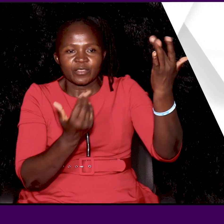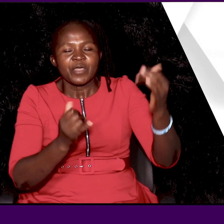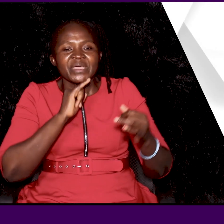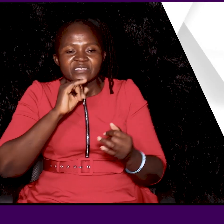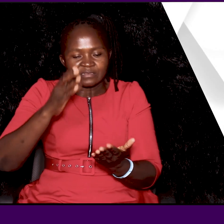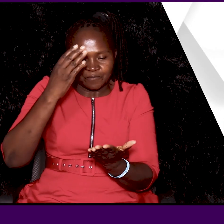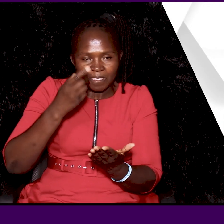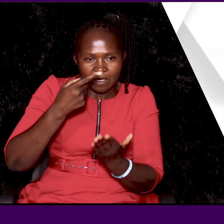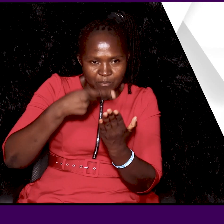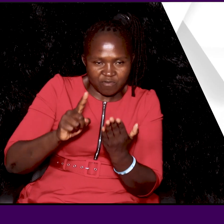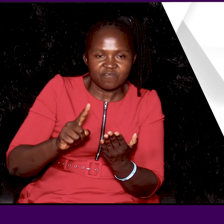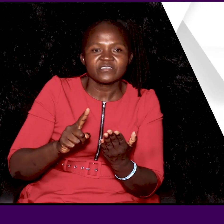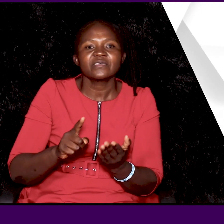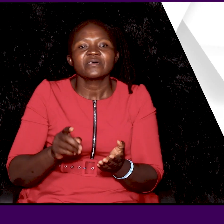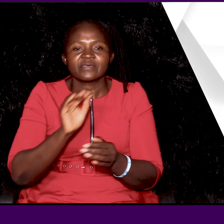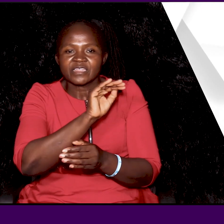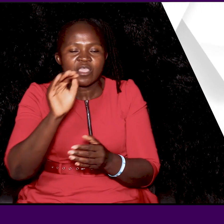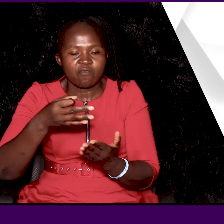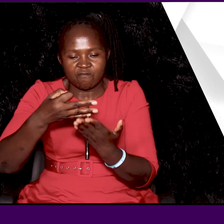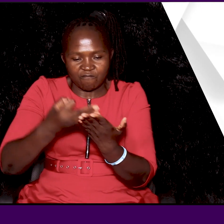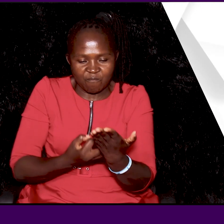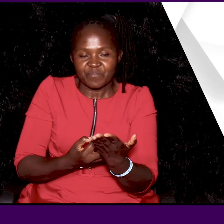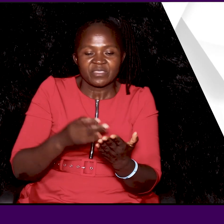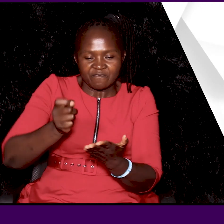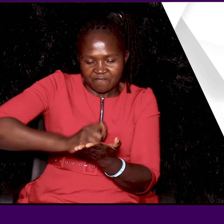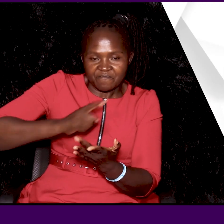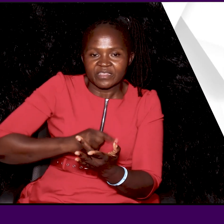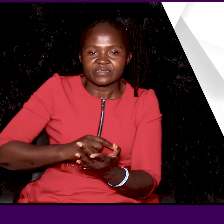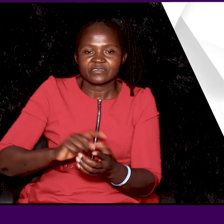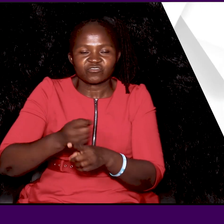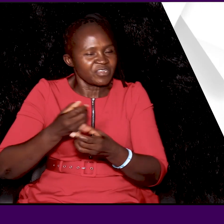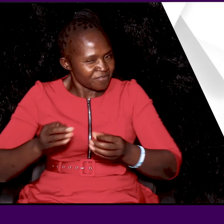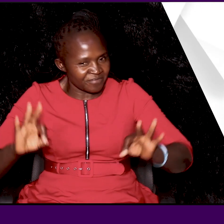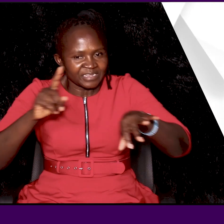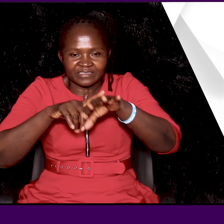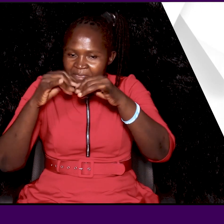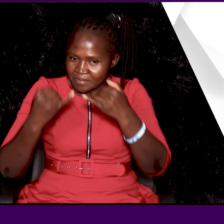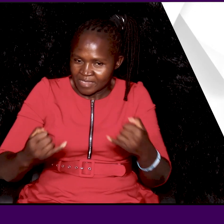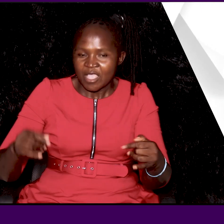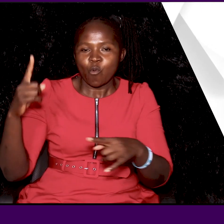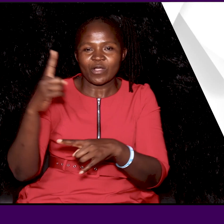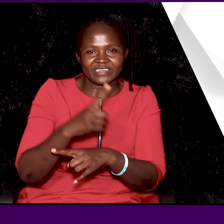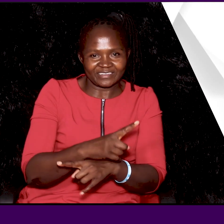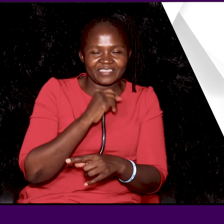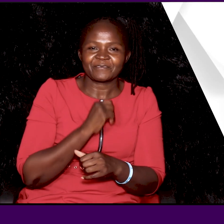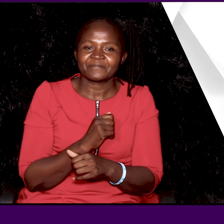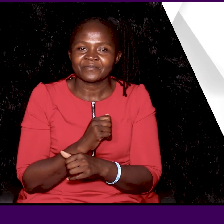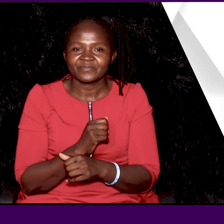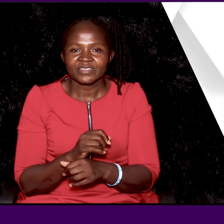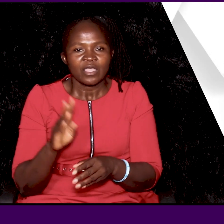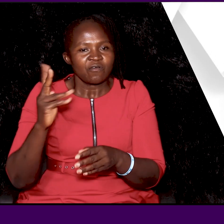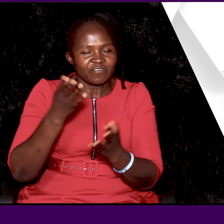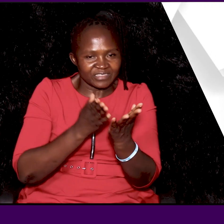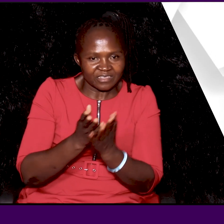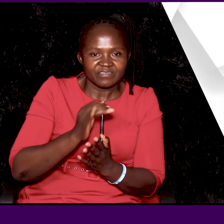is approved, requisition forms filled. The cost is free and the timeline is 1 day. The